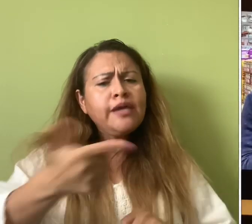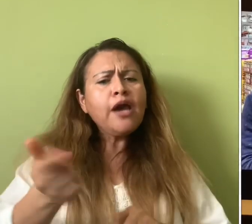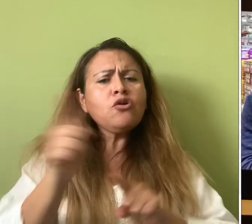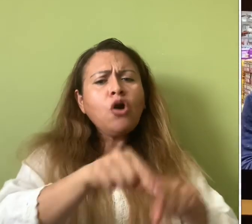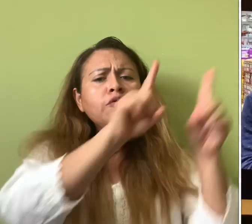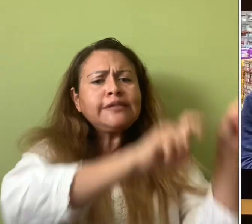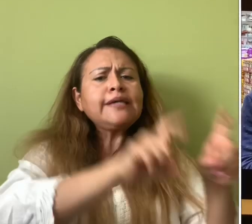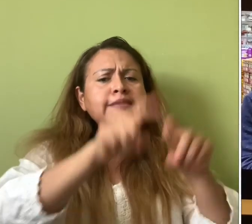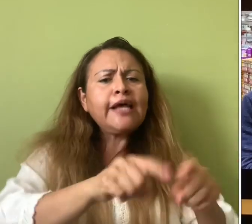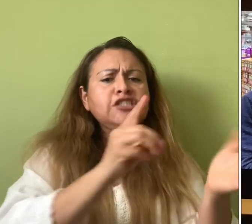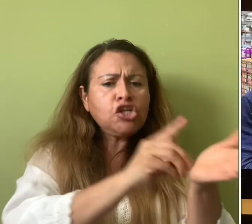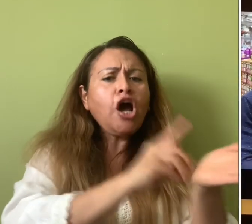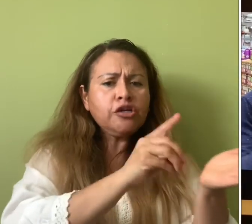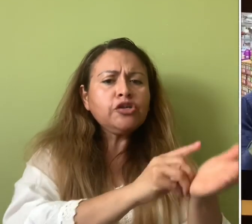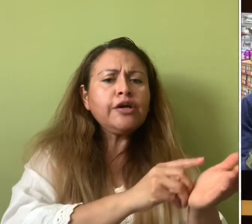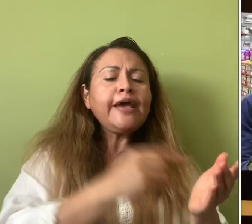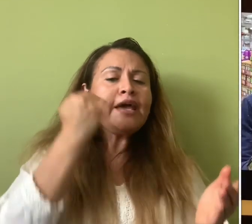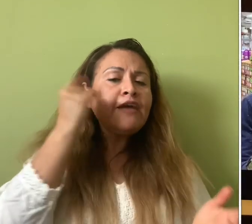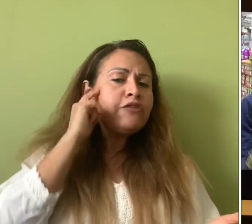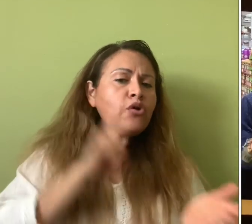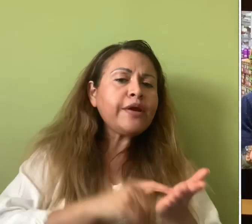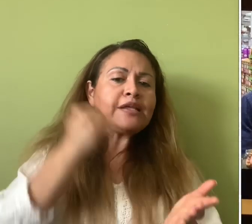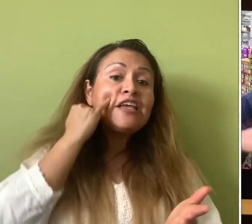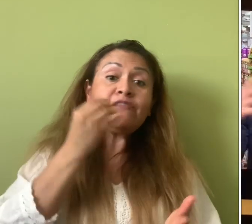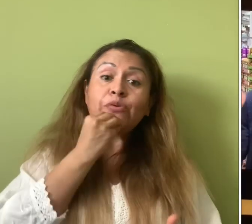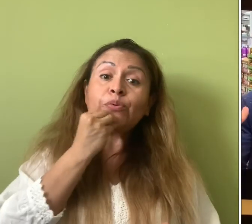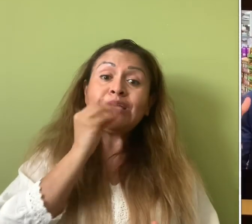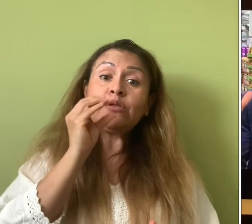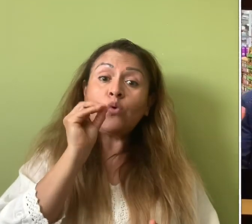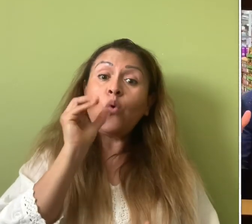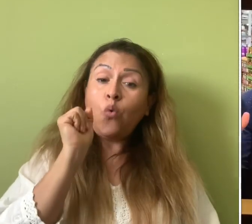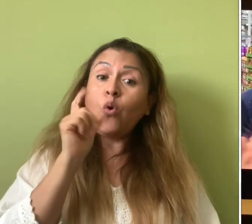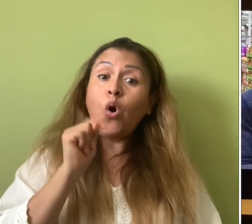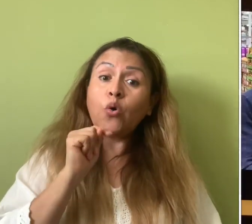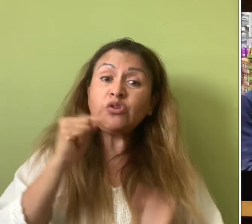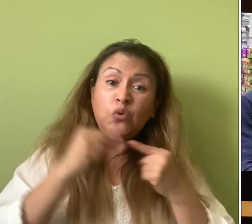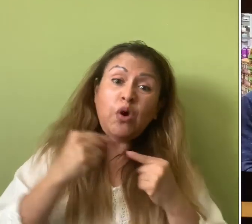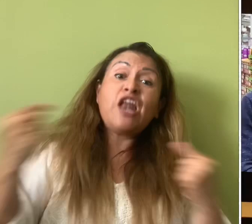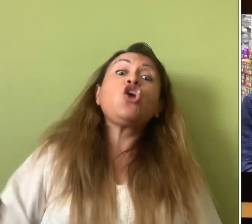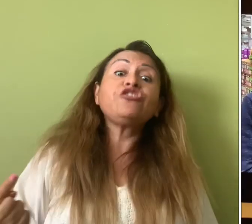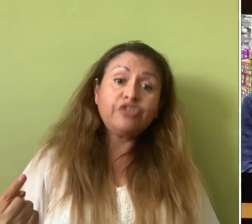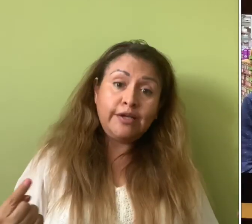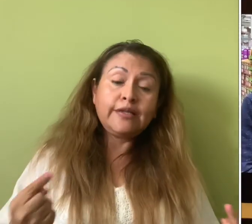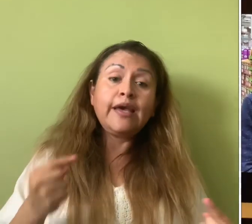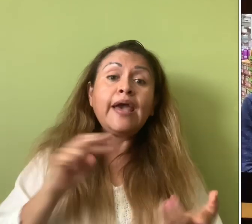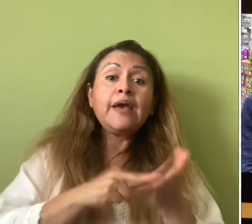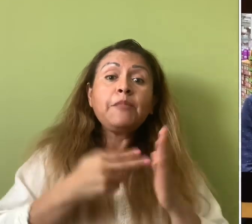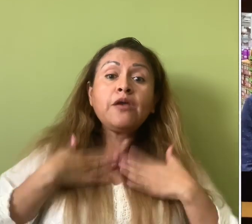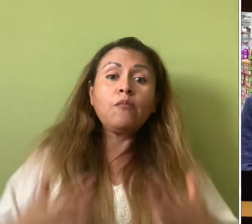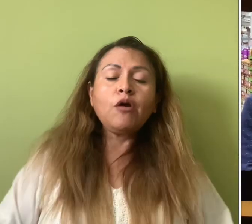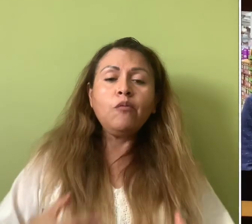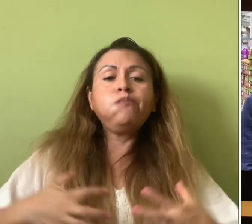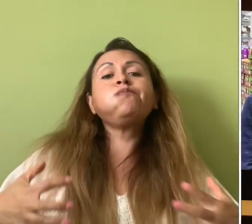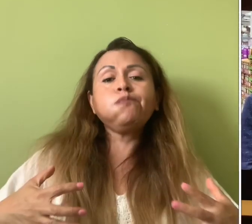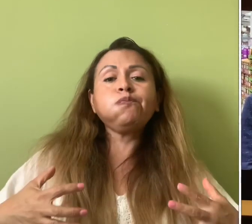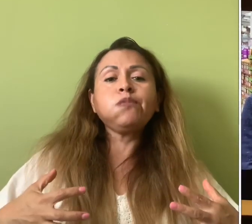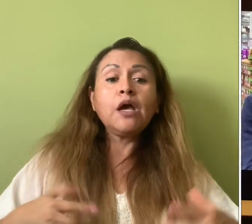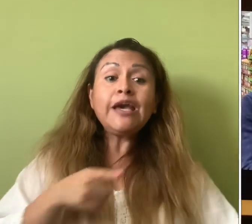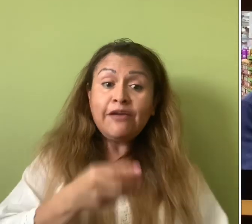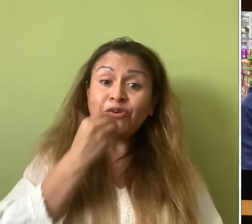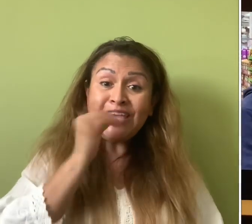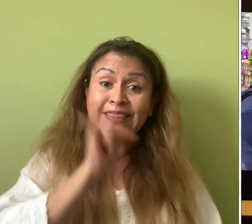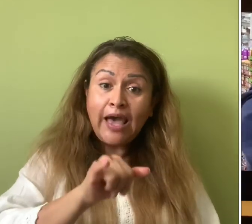allergy doctor. And we were very intolerant to this. So I think a lot of people might be intolerant and not know it. But this is just great